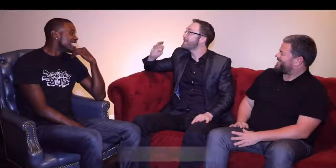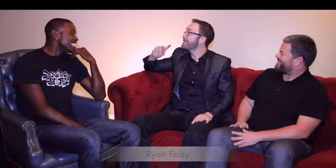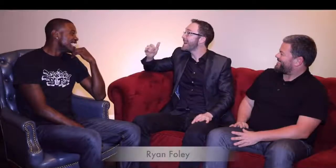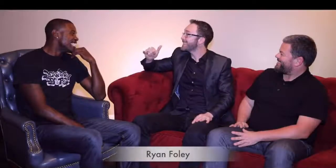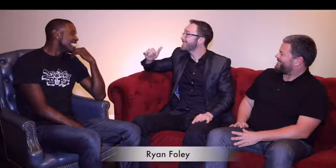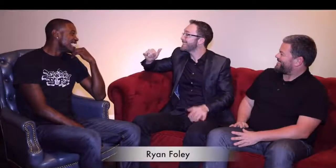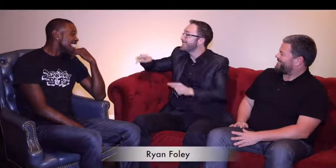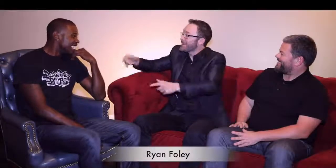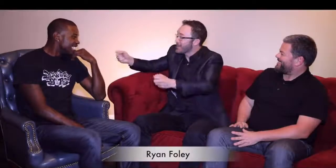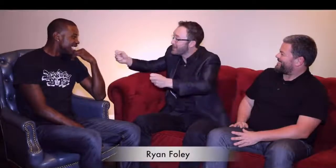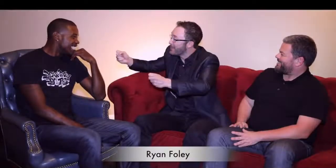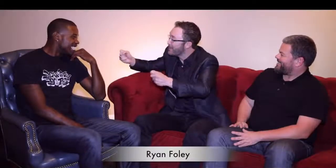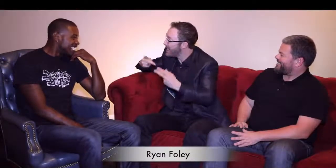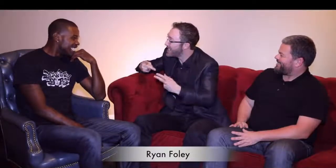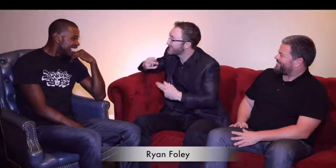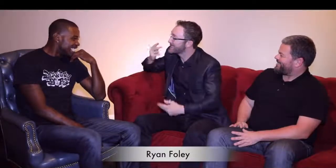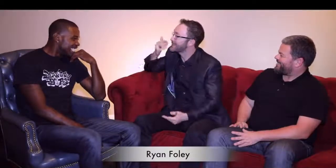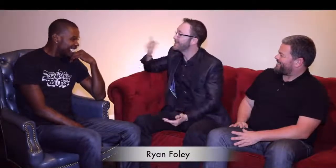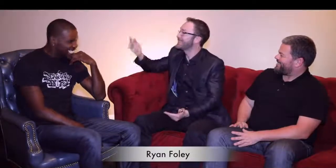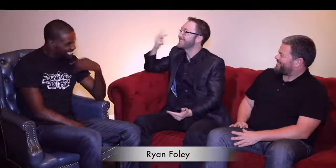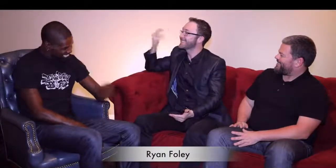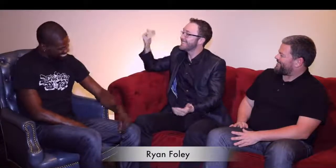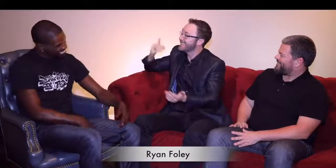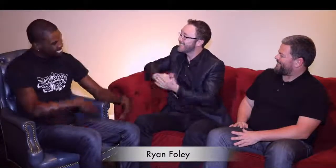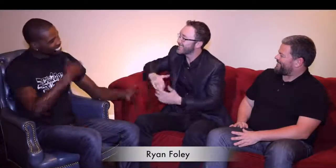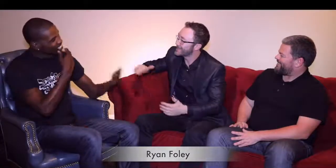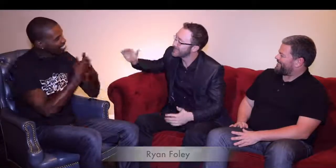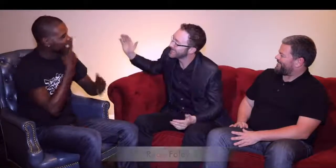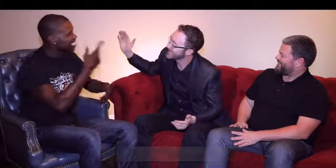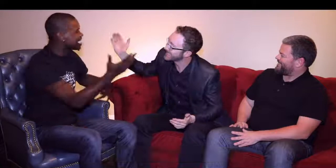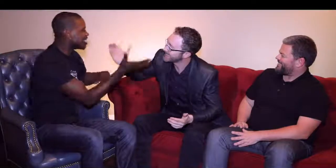Matt, Maxie, you're back. It's good to see you again, mate. to see you again.